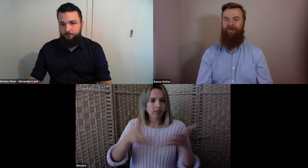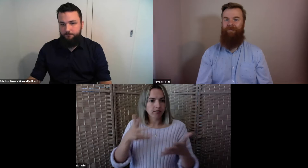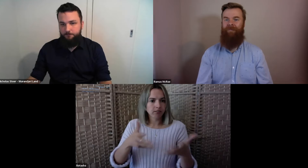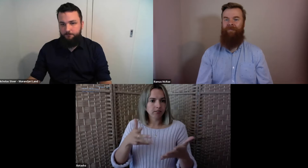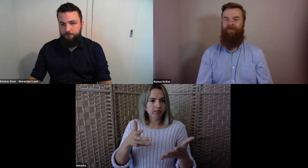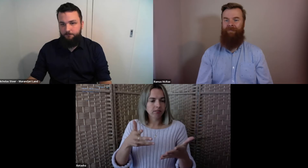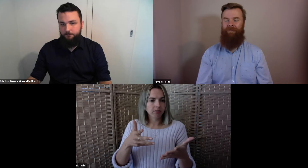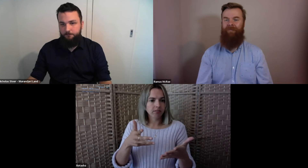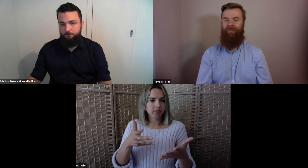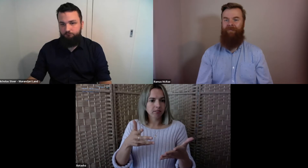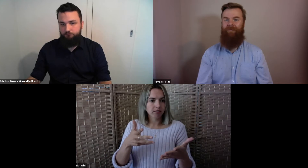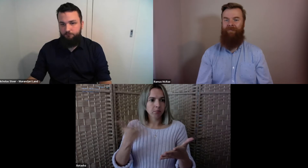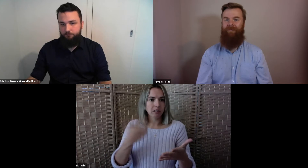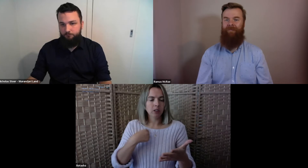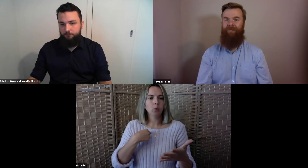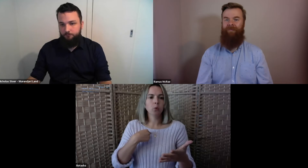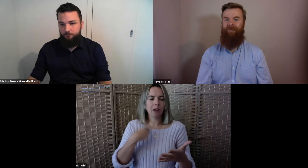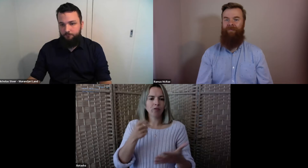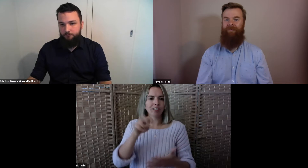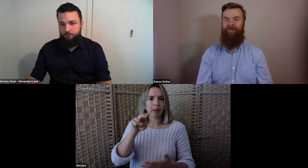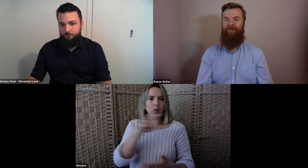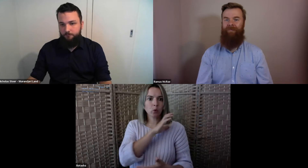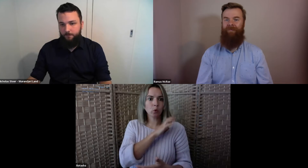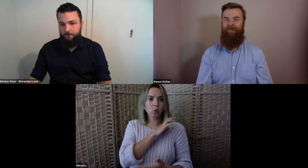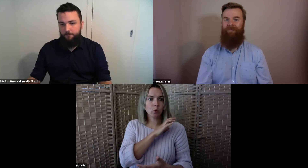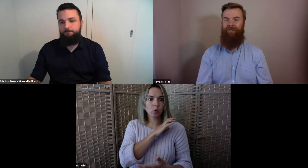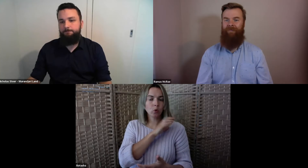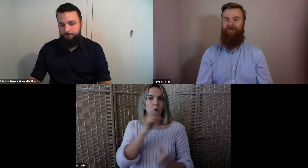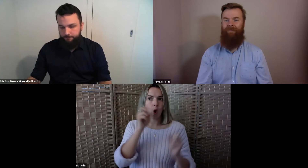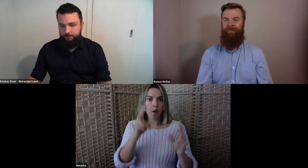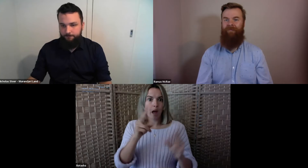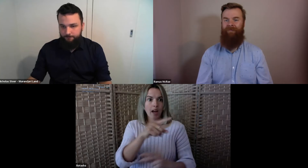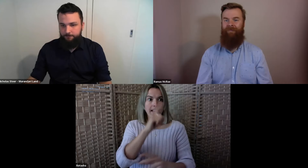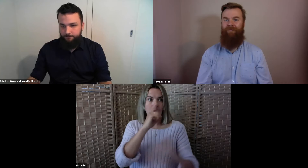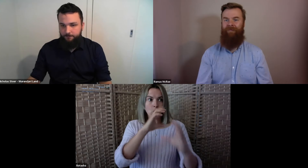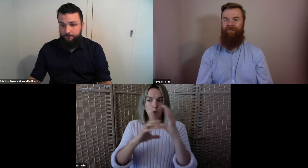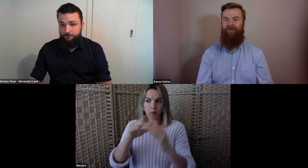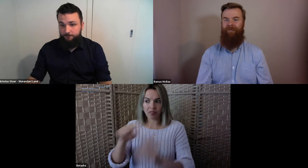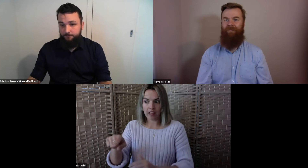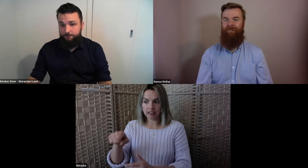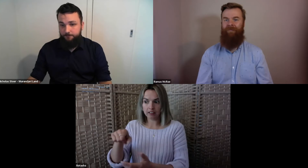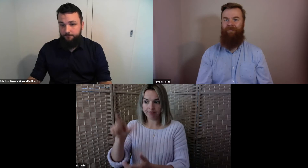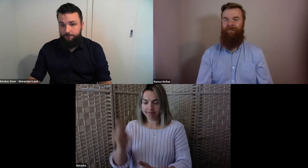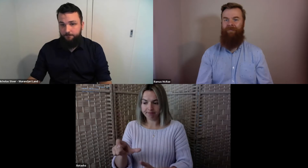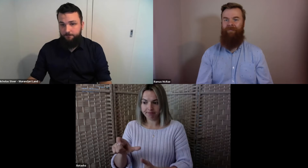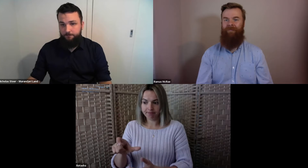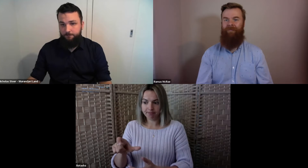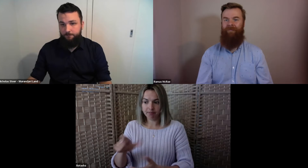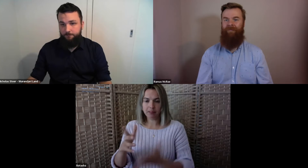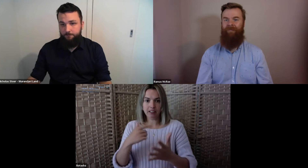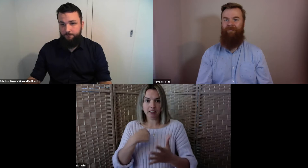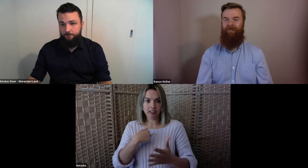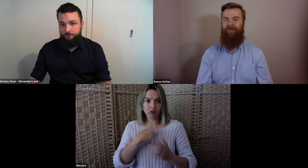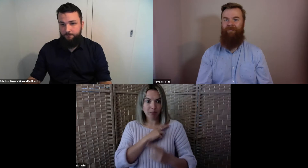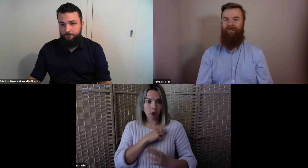with this young person to different appointments and they're, and I do experience a barrier, it's interesting.